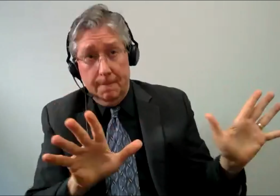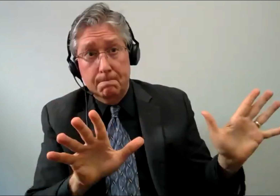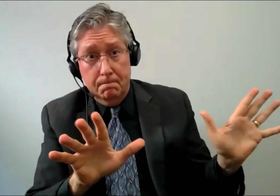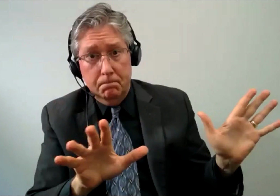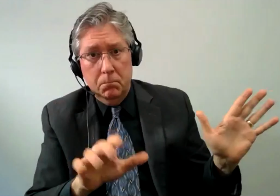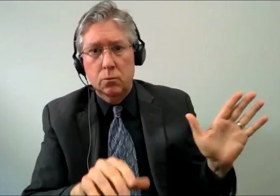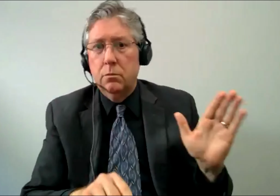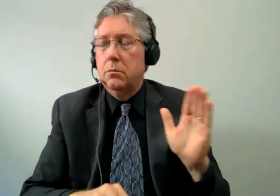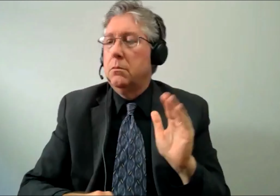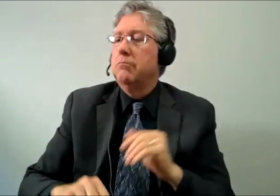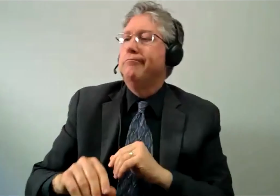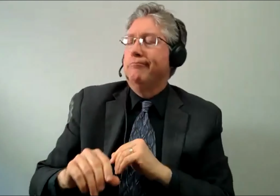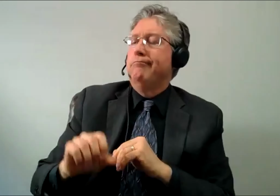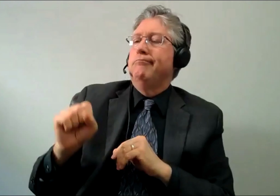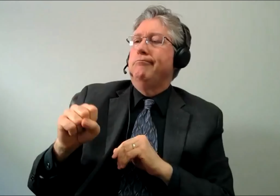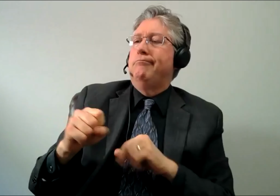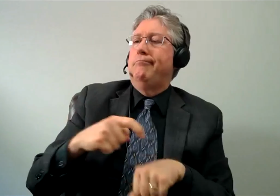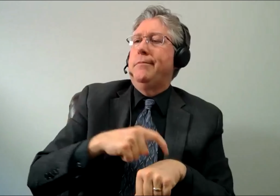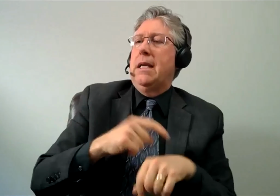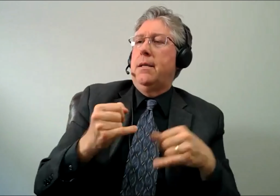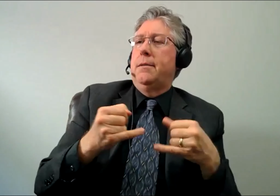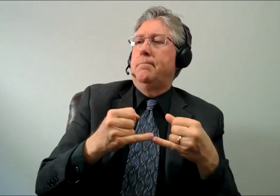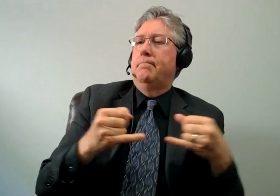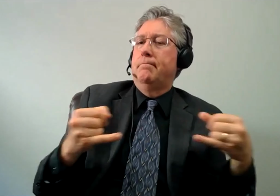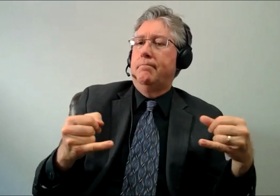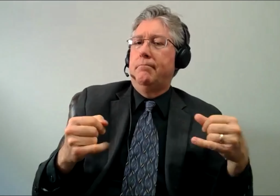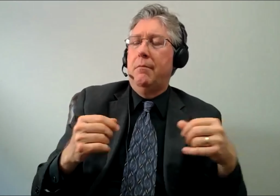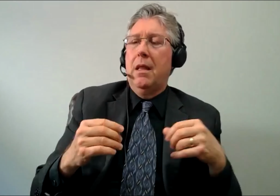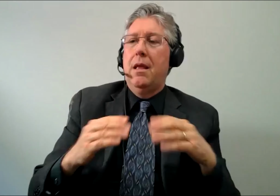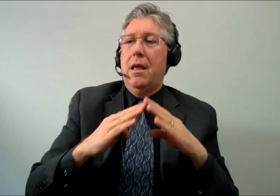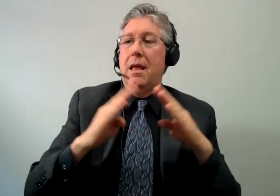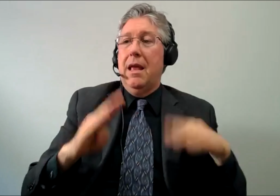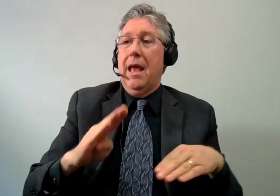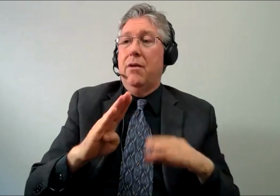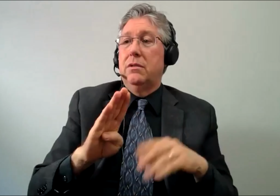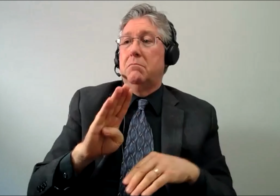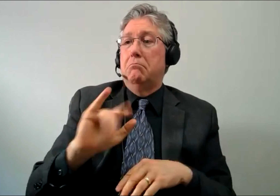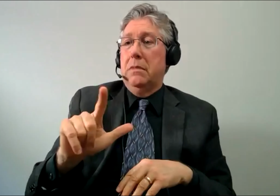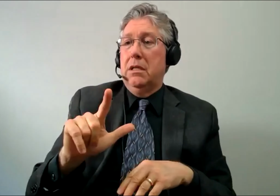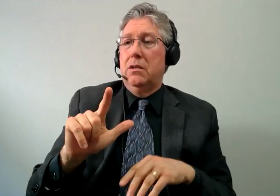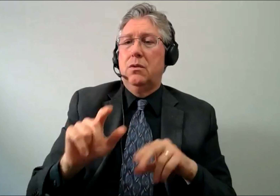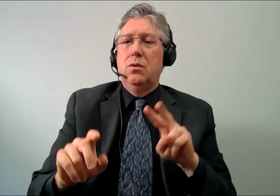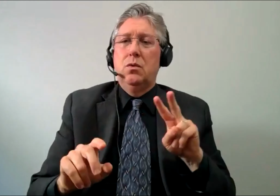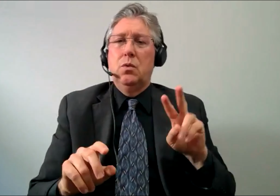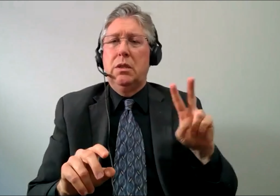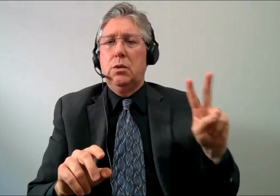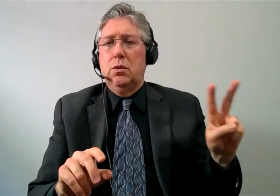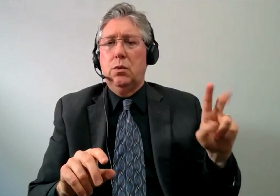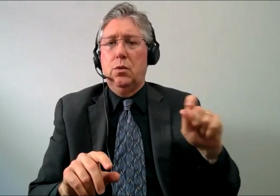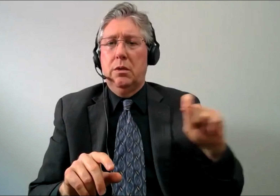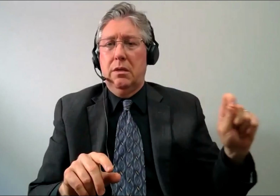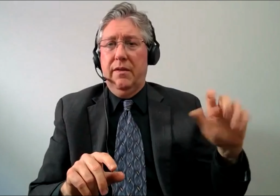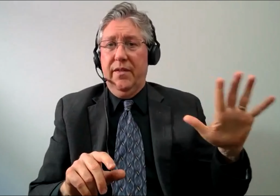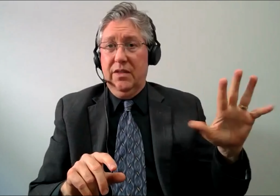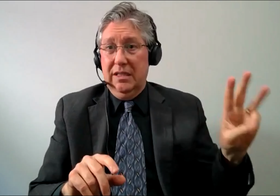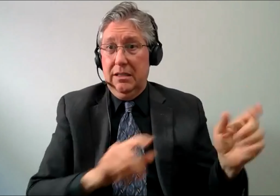Yes, so this is regarding the timelines in House Bill 22-1256 and the various changes that we